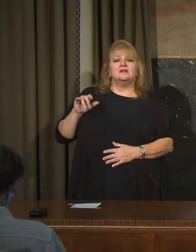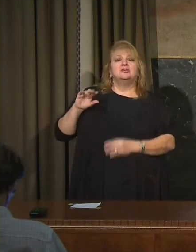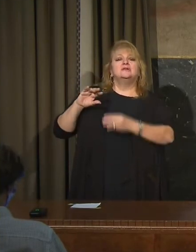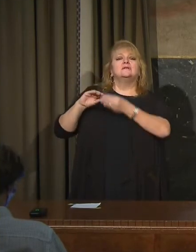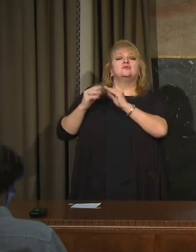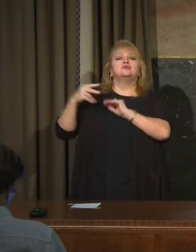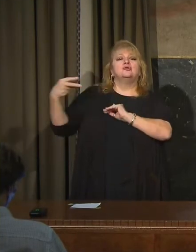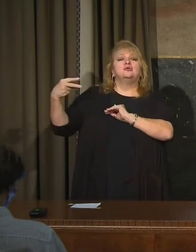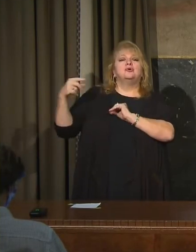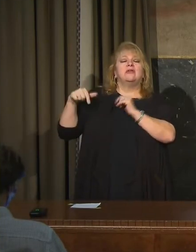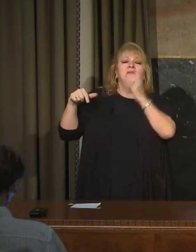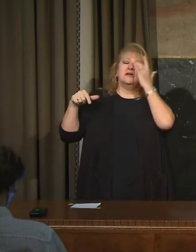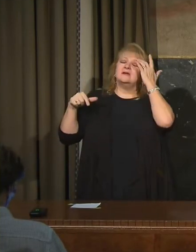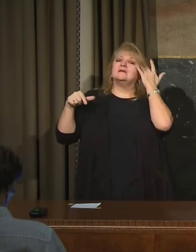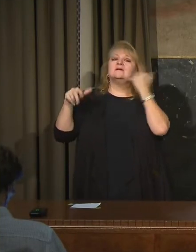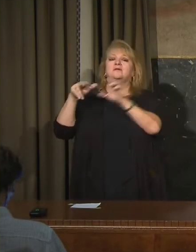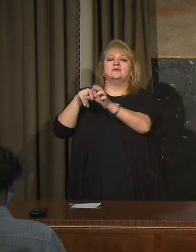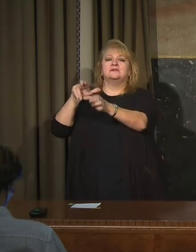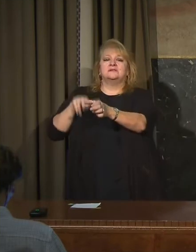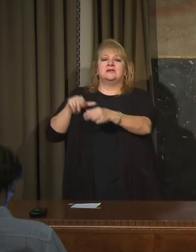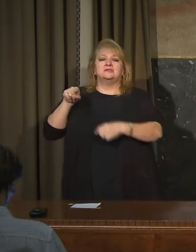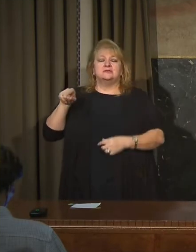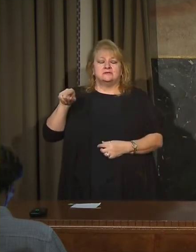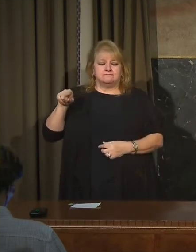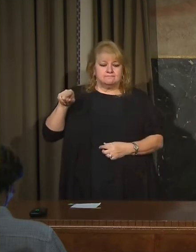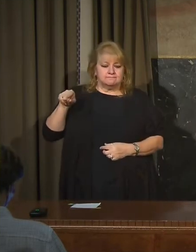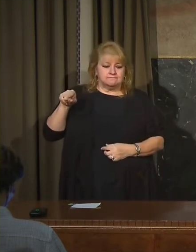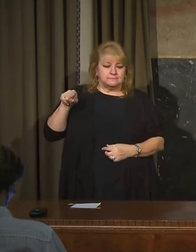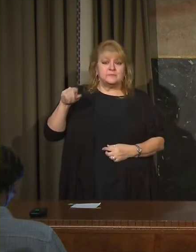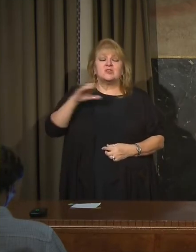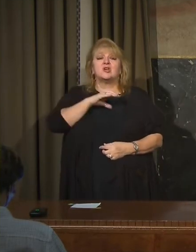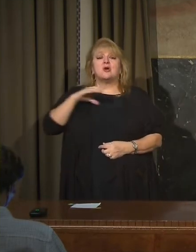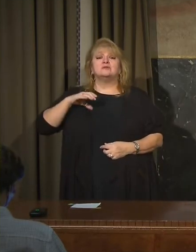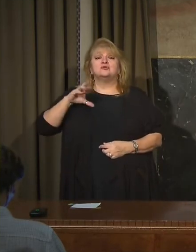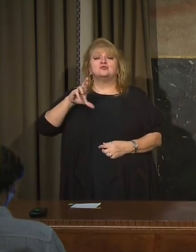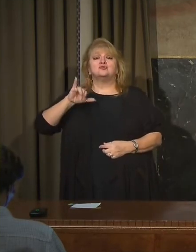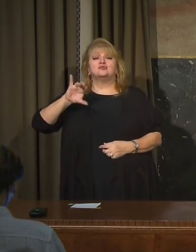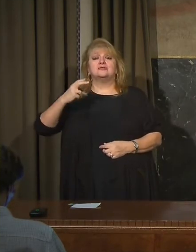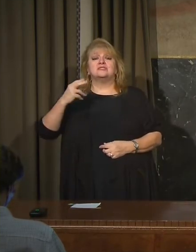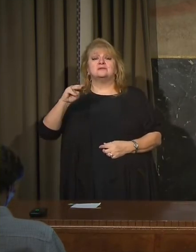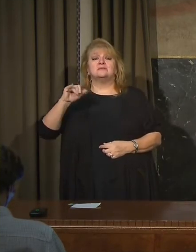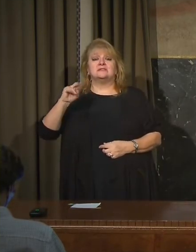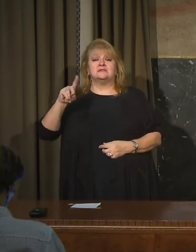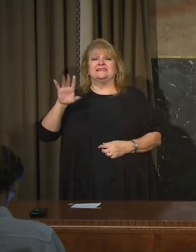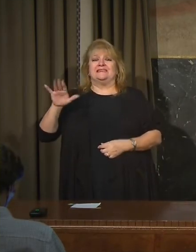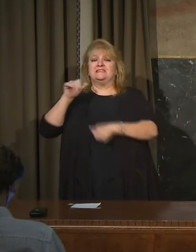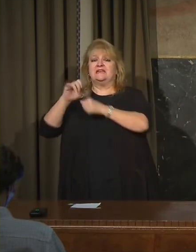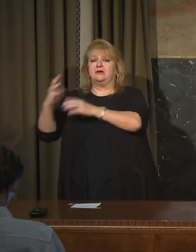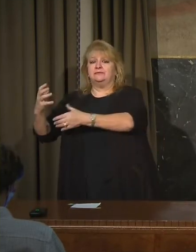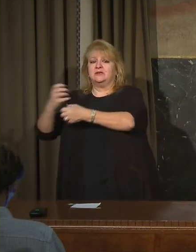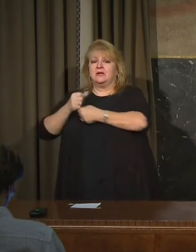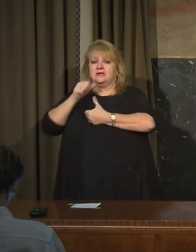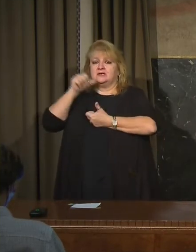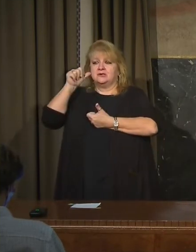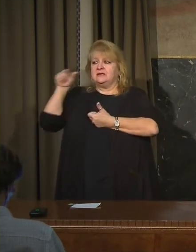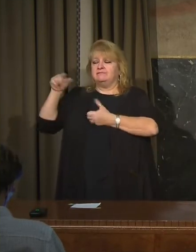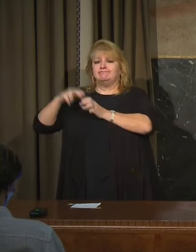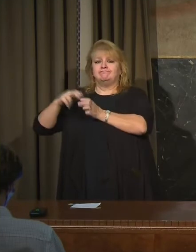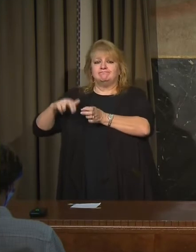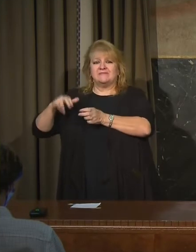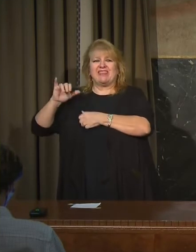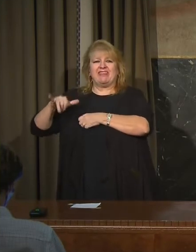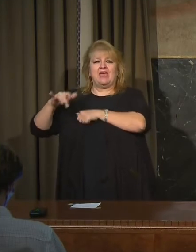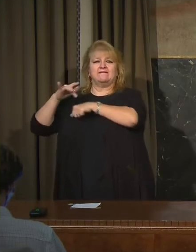District 2 by the resignation of Congressman Richmond. I received his letter yesterday, and obviously the